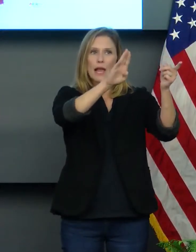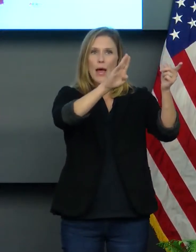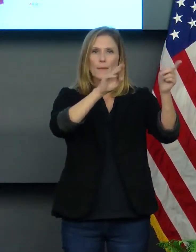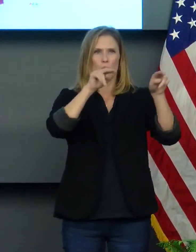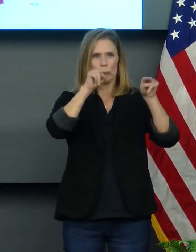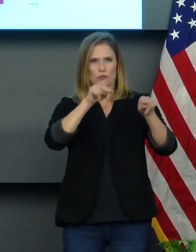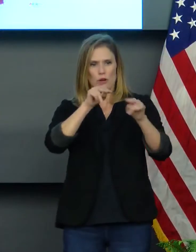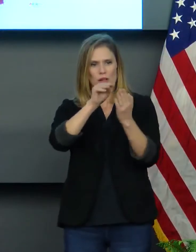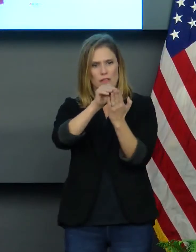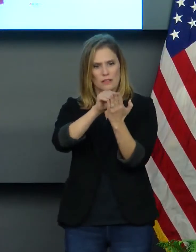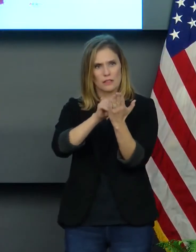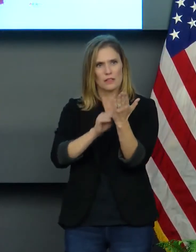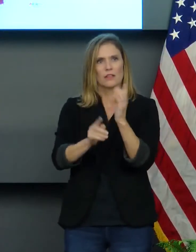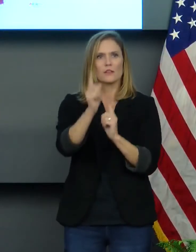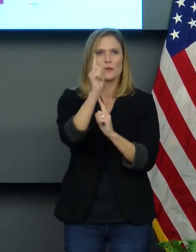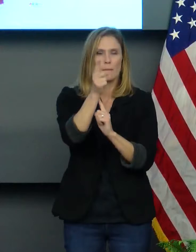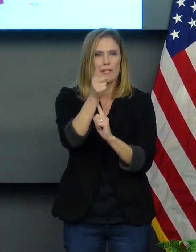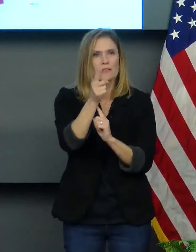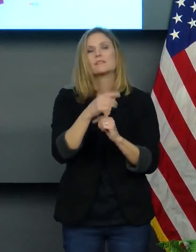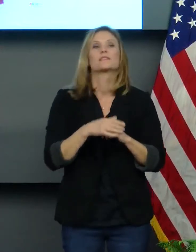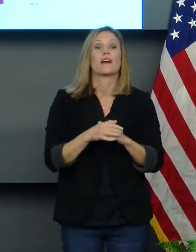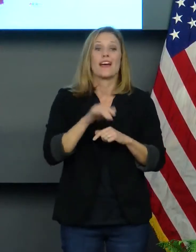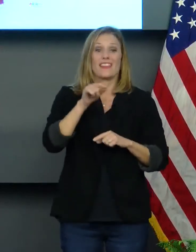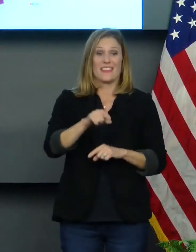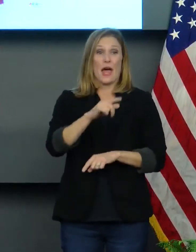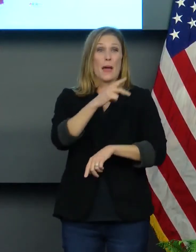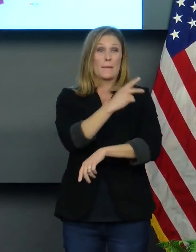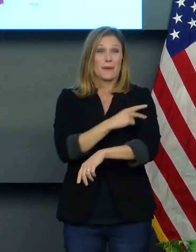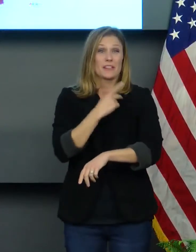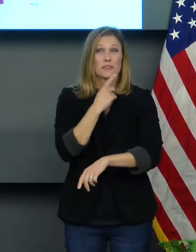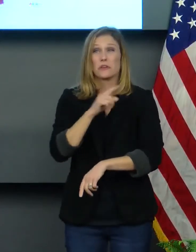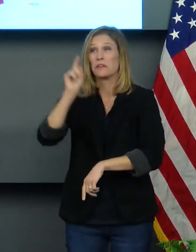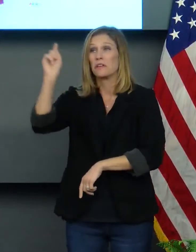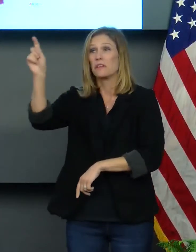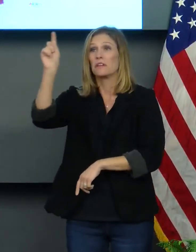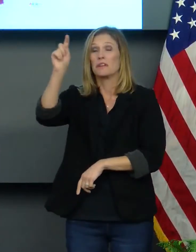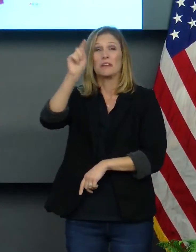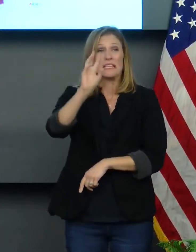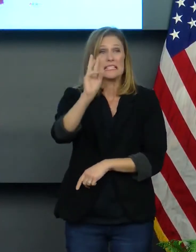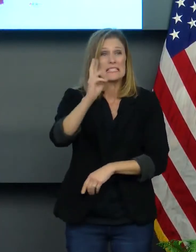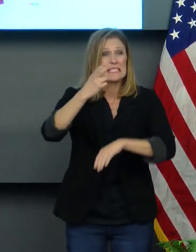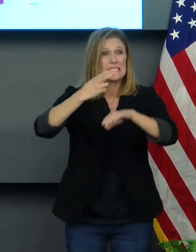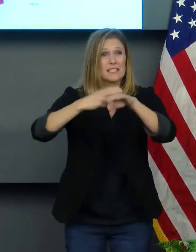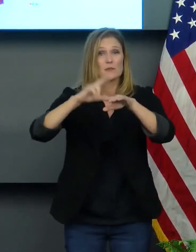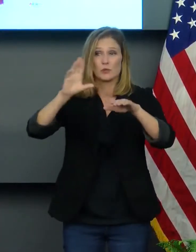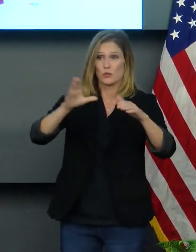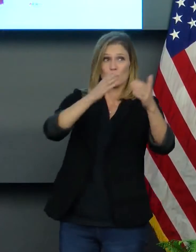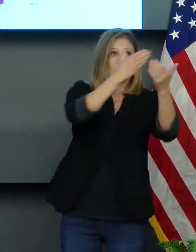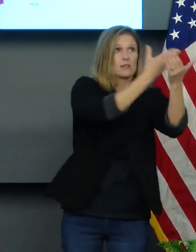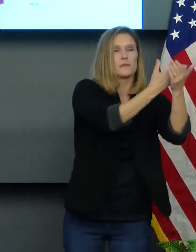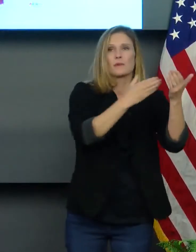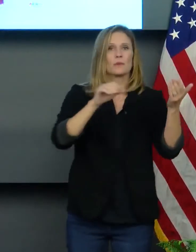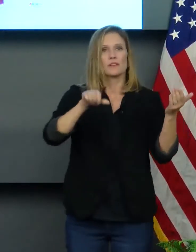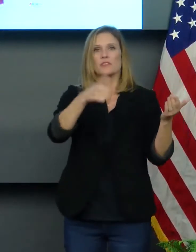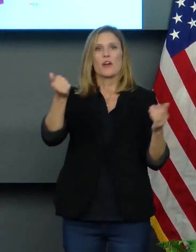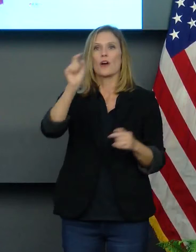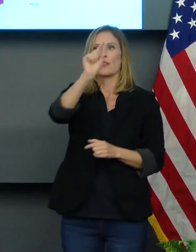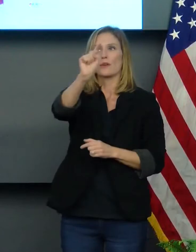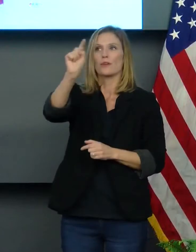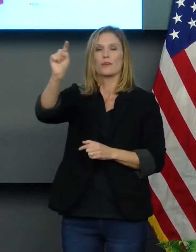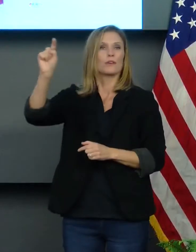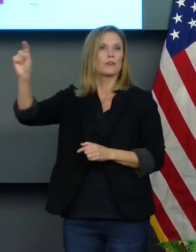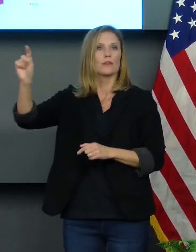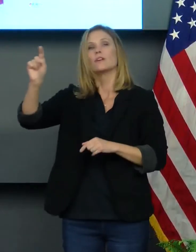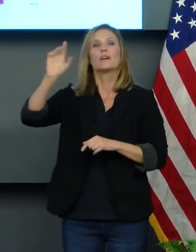we track, and we track it down to the minute. And this patient had to bypass 6 hospitals to get to us because none of those other cath